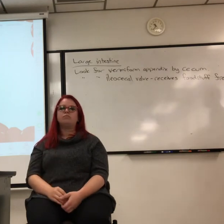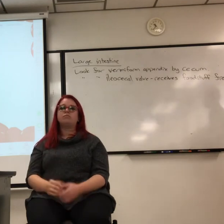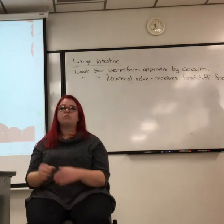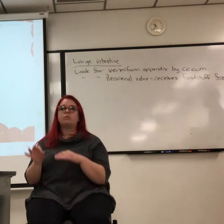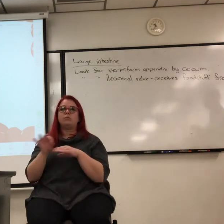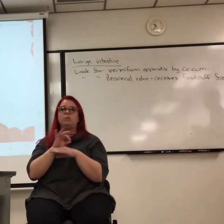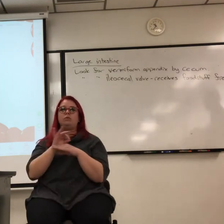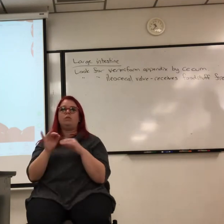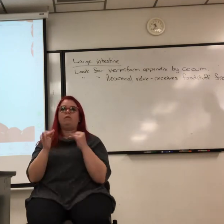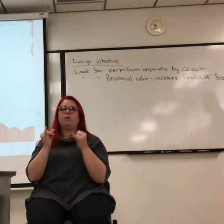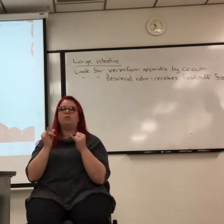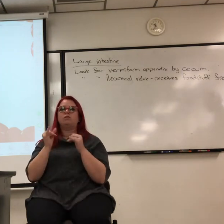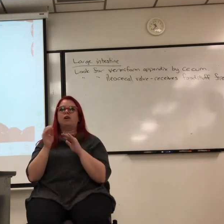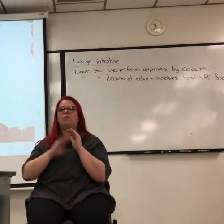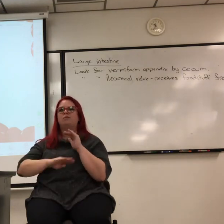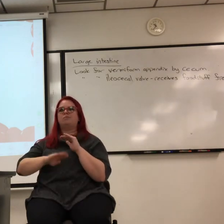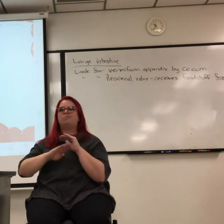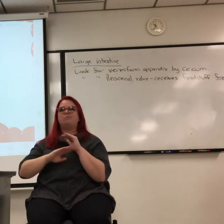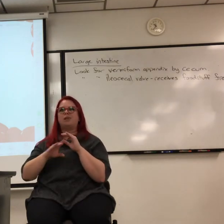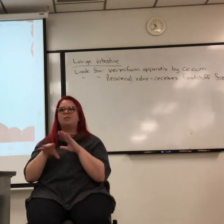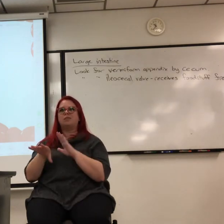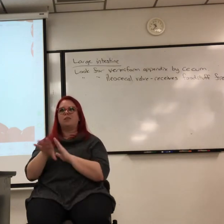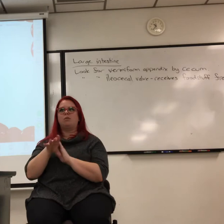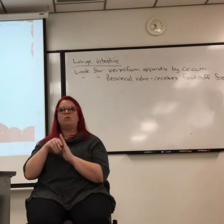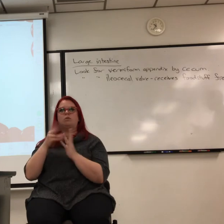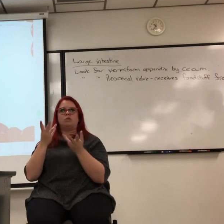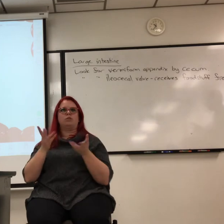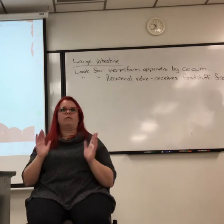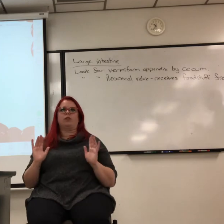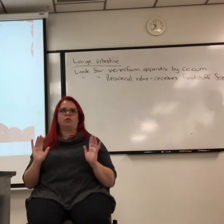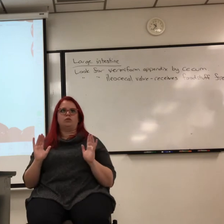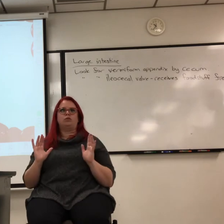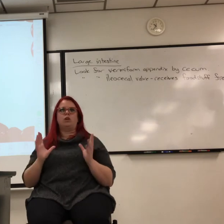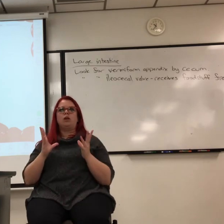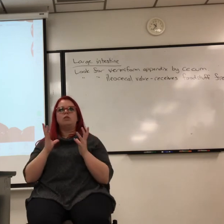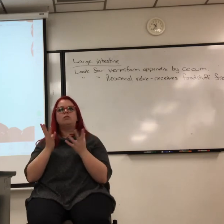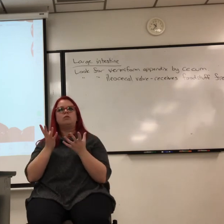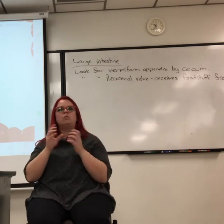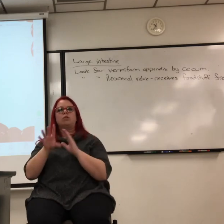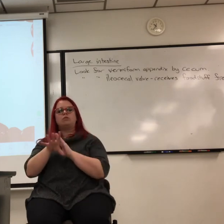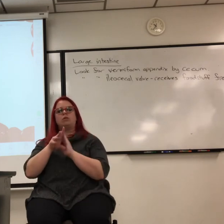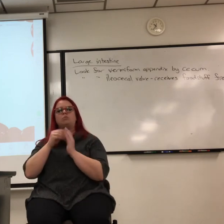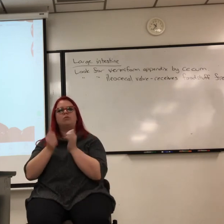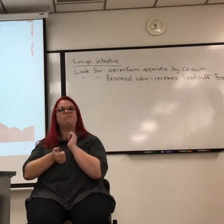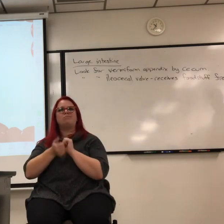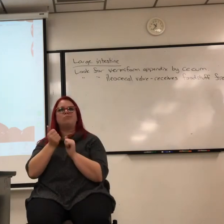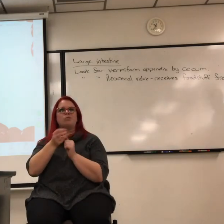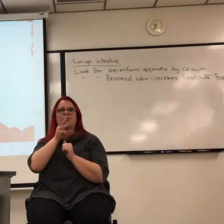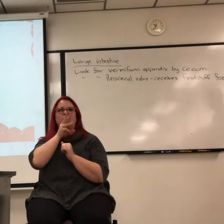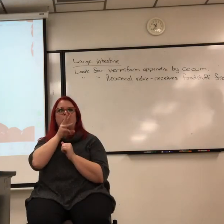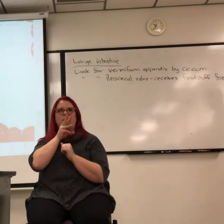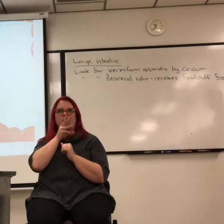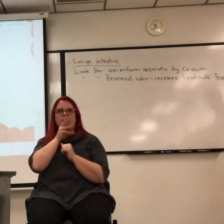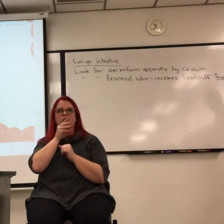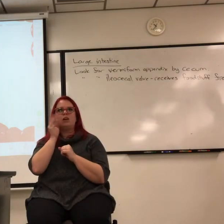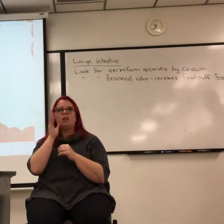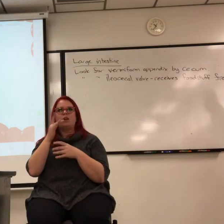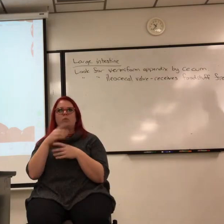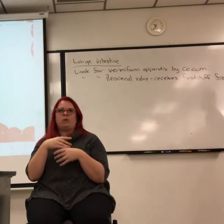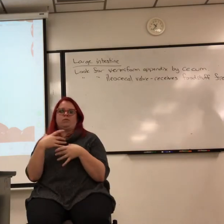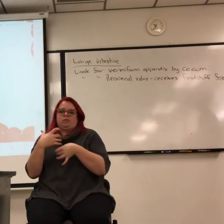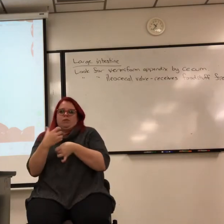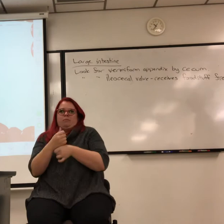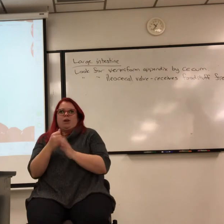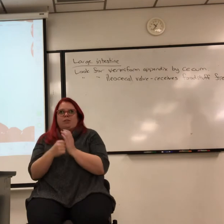Now is basically absorption is done. You basically want to absorb mostly water that will compact the